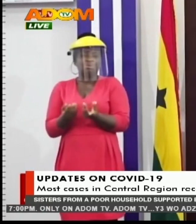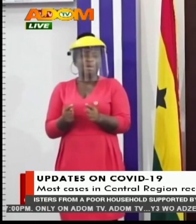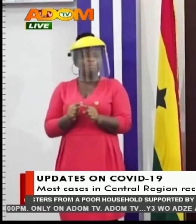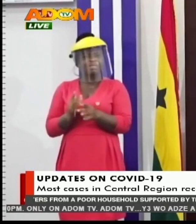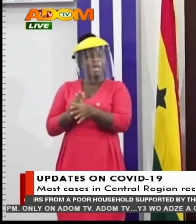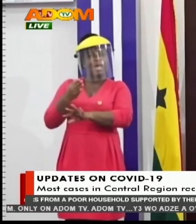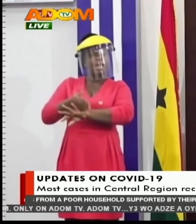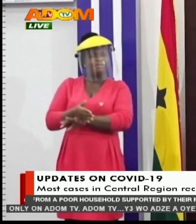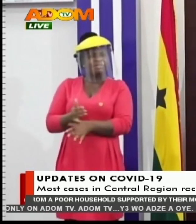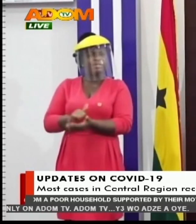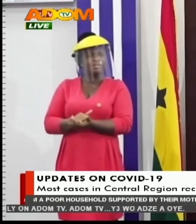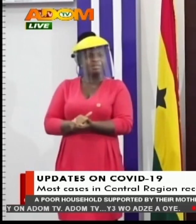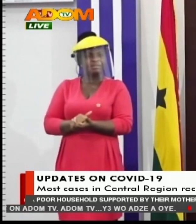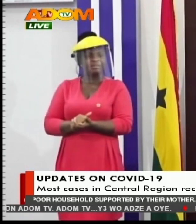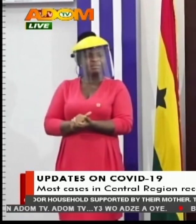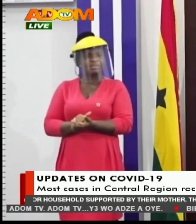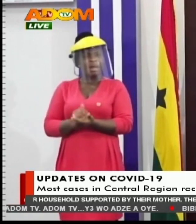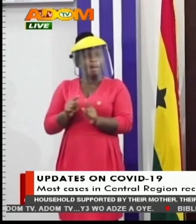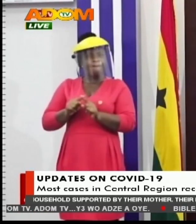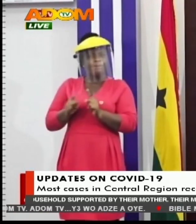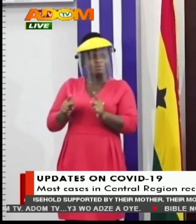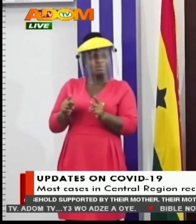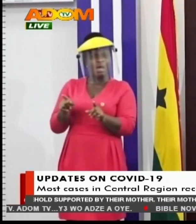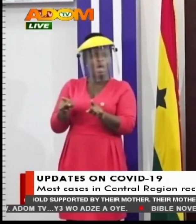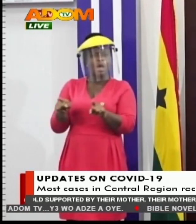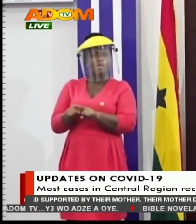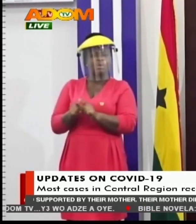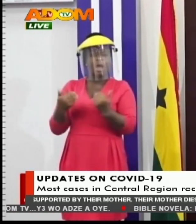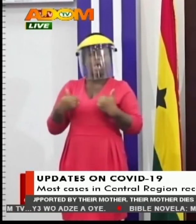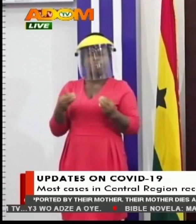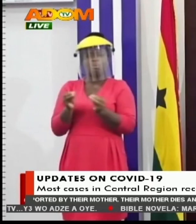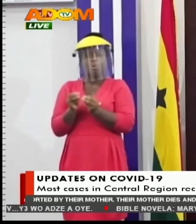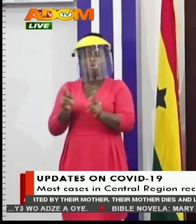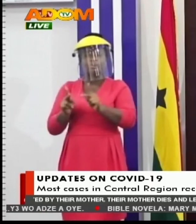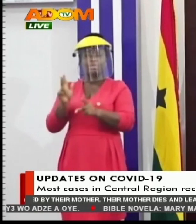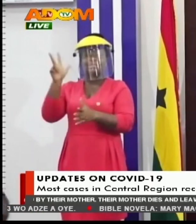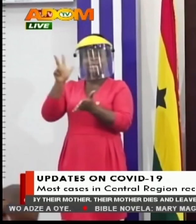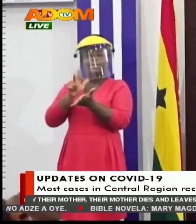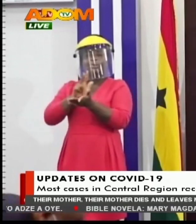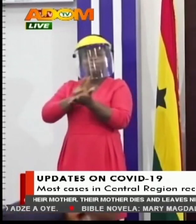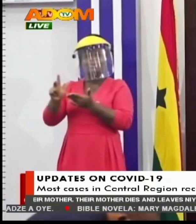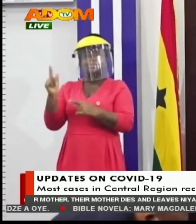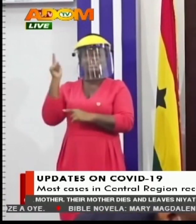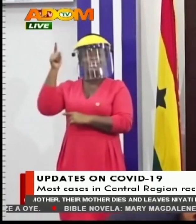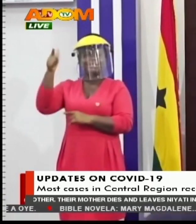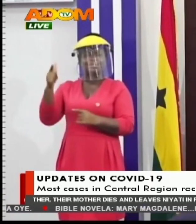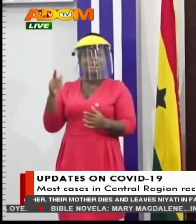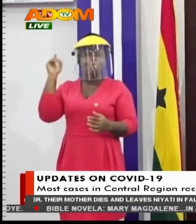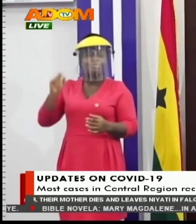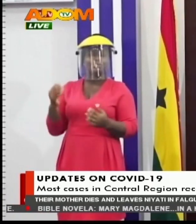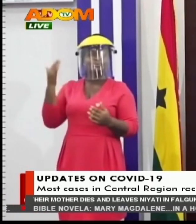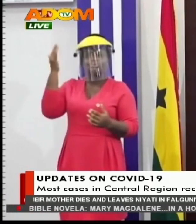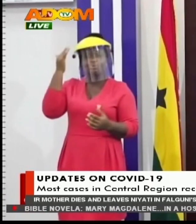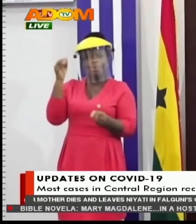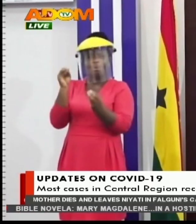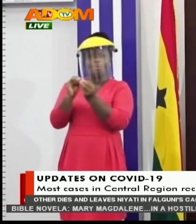If you go to the regional breakdown, you see that Ahafo, of course, they have no case, so they have no